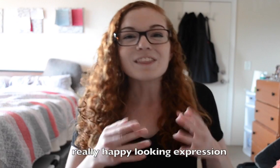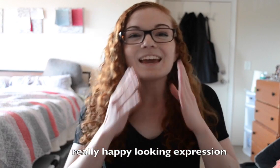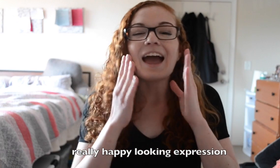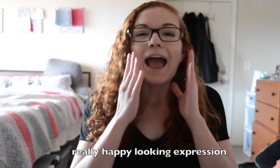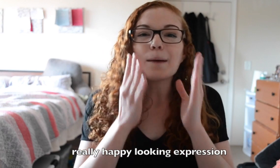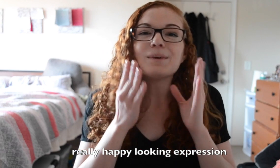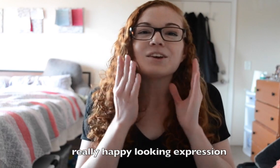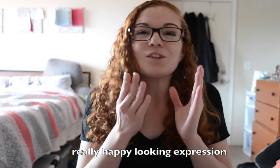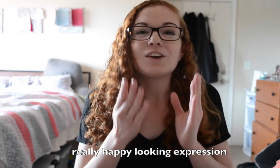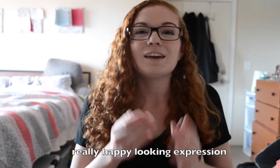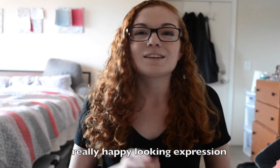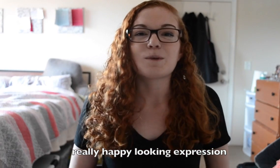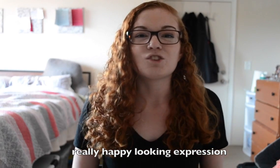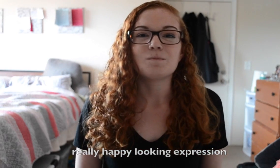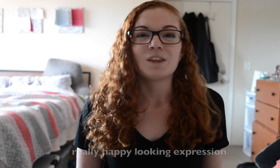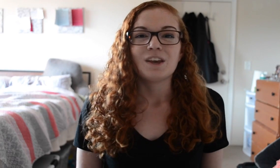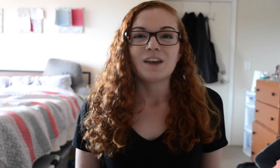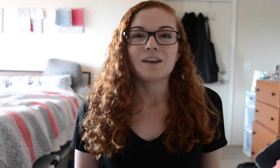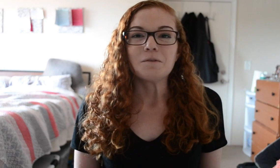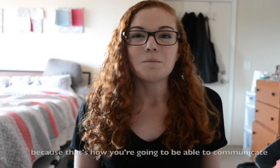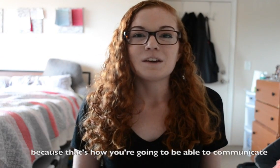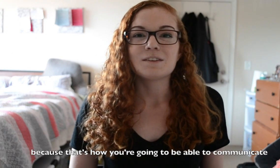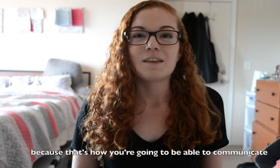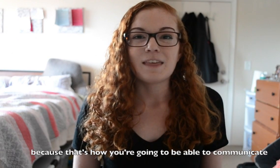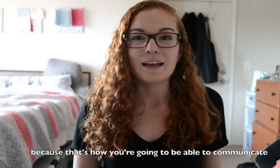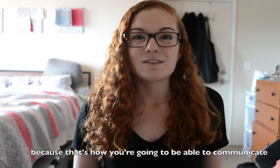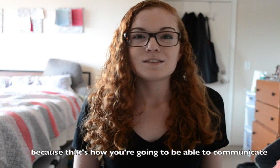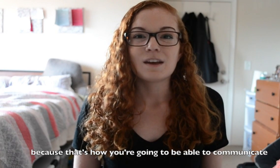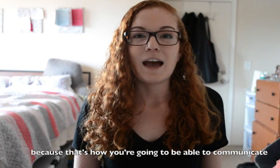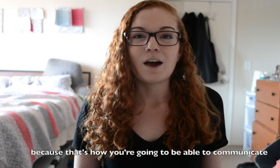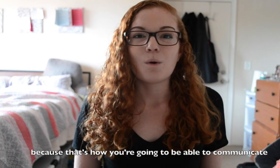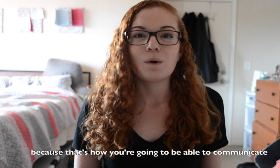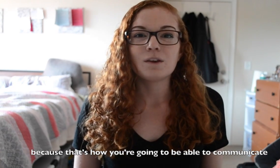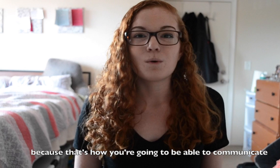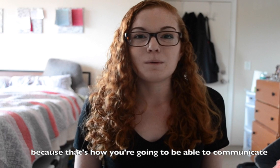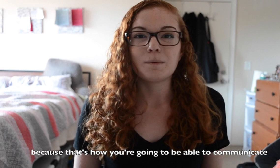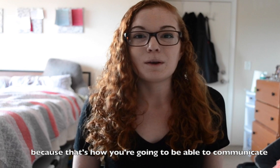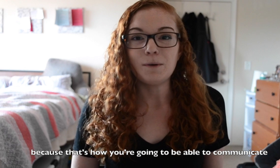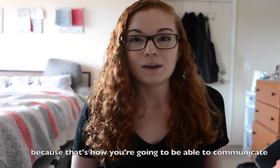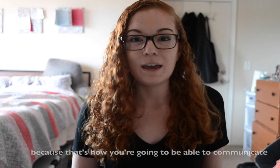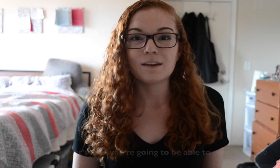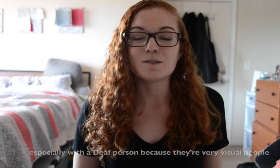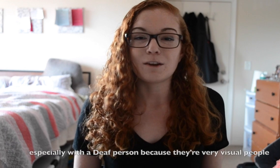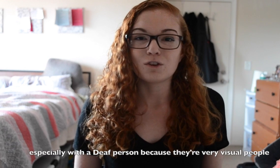really happy looking expression. And because that's how you're going to be able to communicate, especially